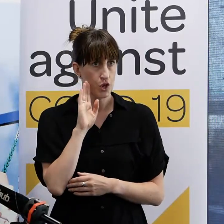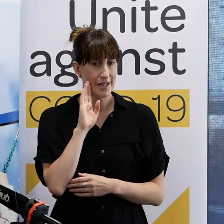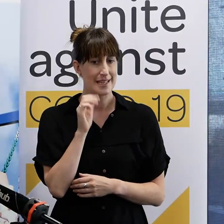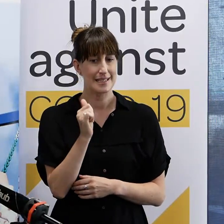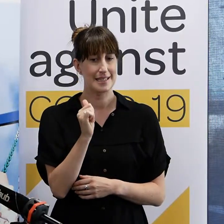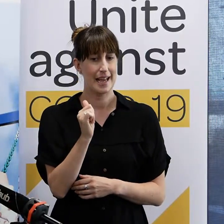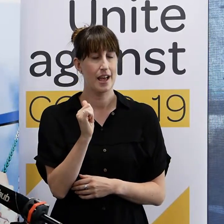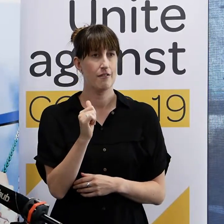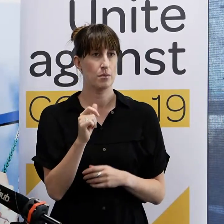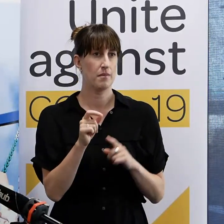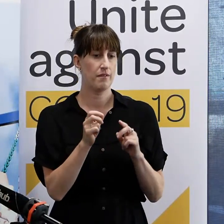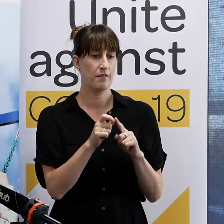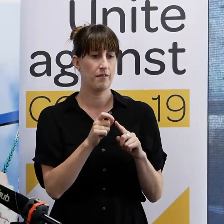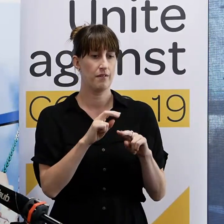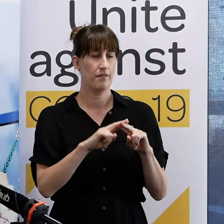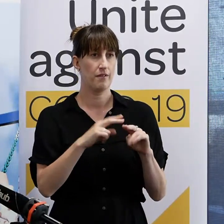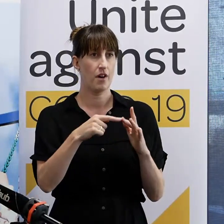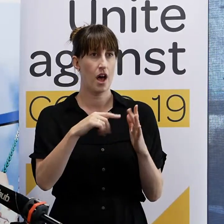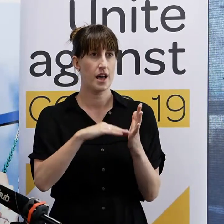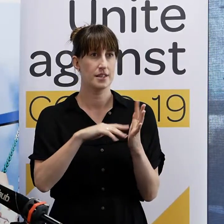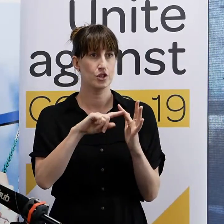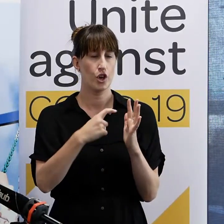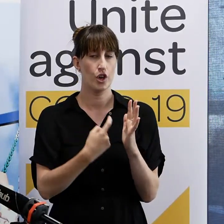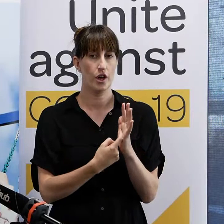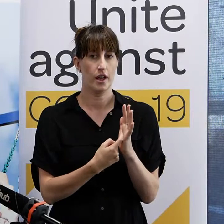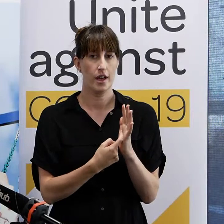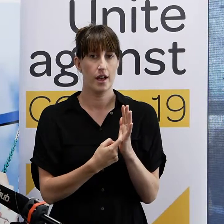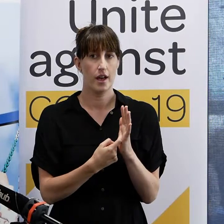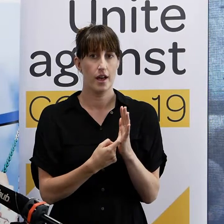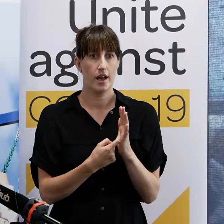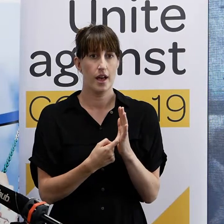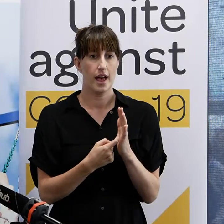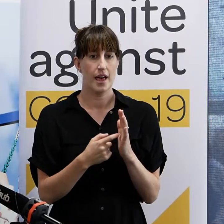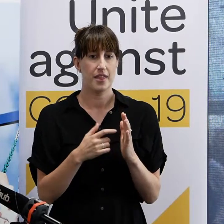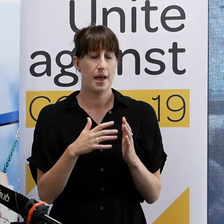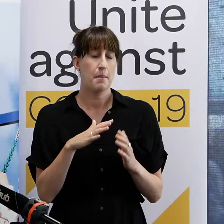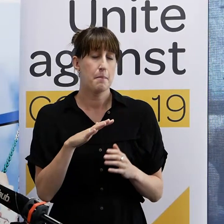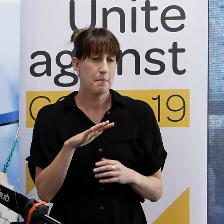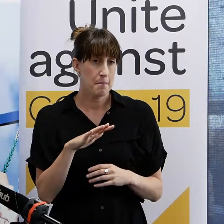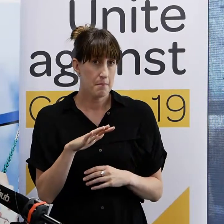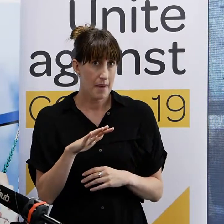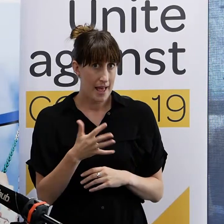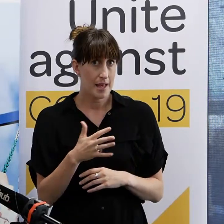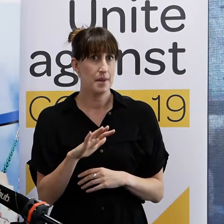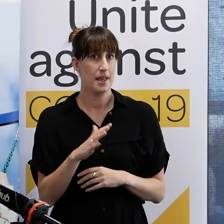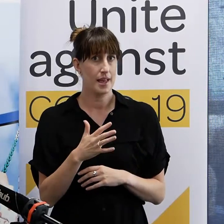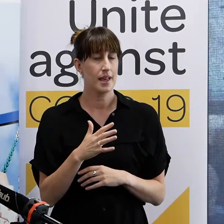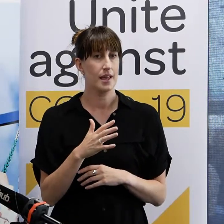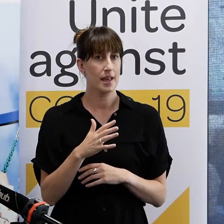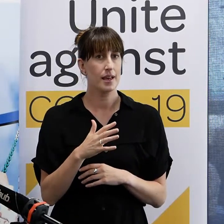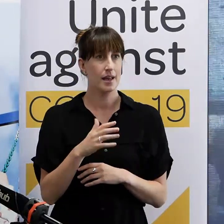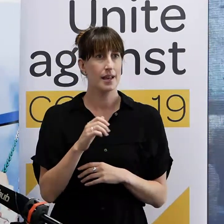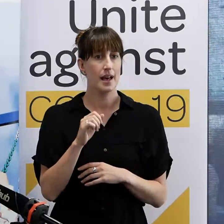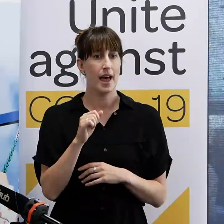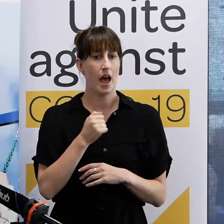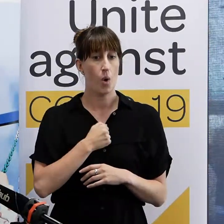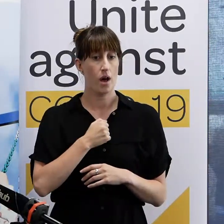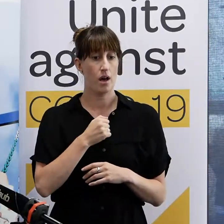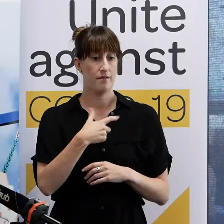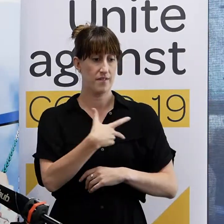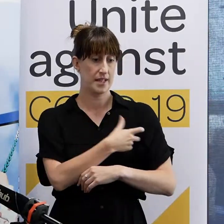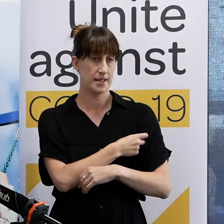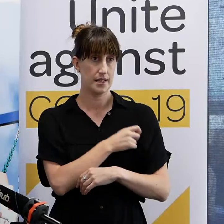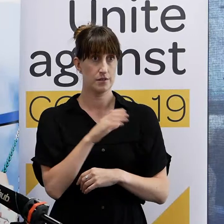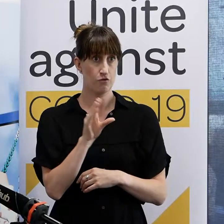with Pfizer about whether that may affect the export of New Zealand's vaccines, Pfizer vaccines, which are coming out of Belgium. I haven't